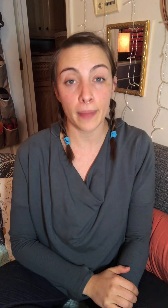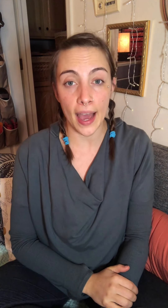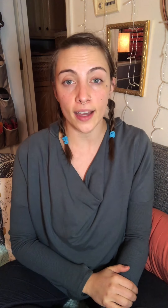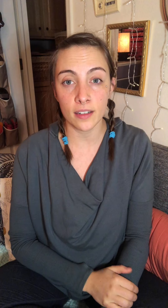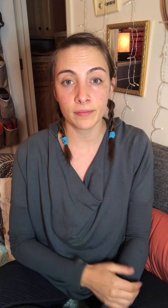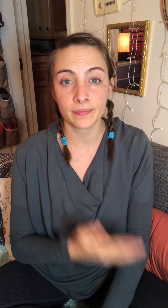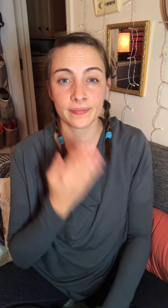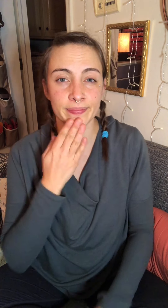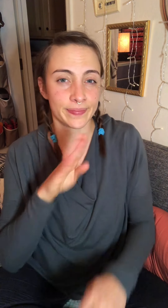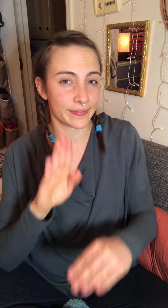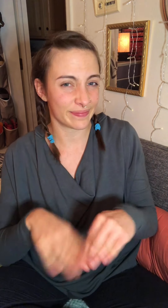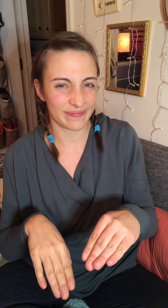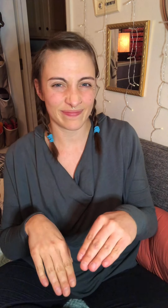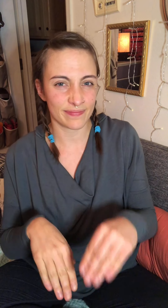bad,